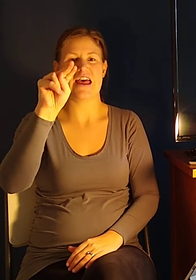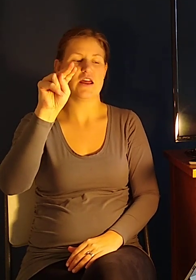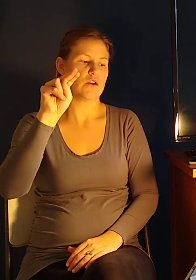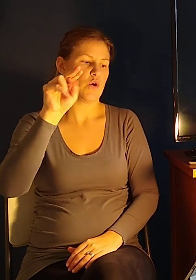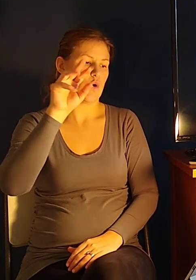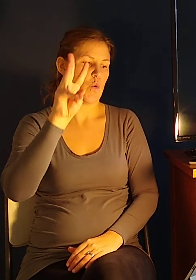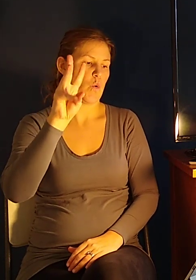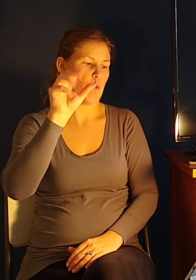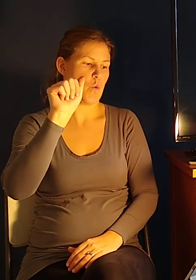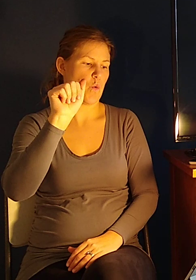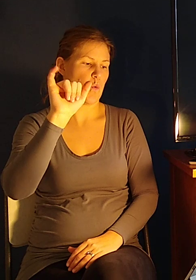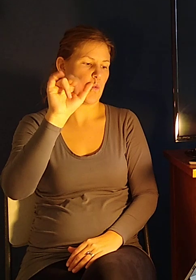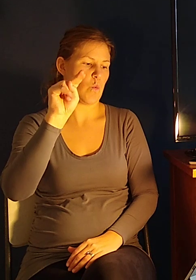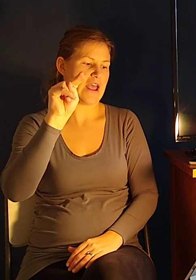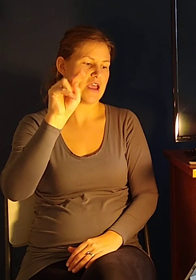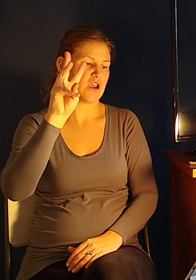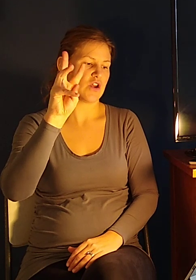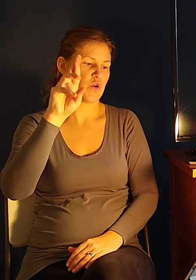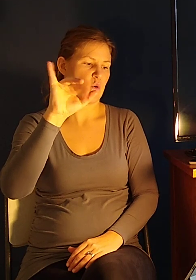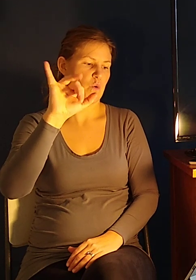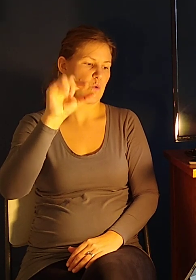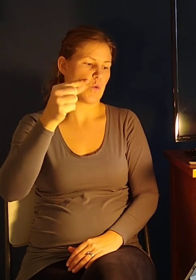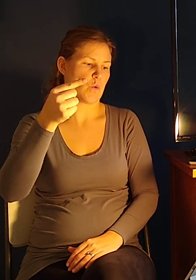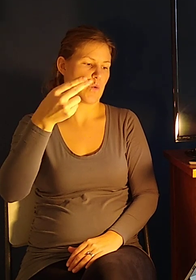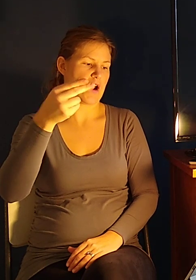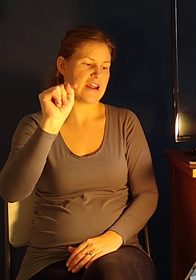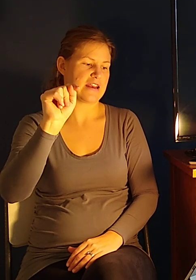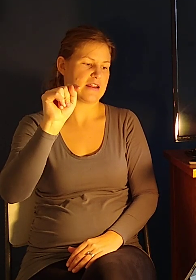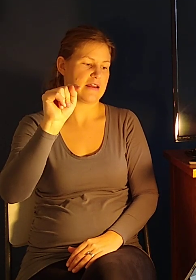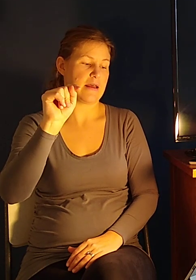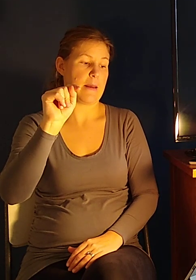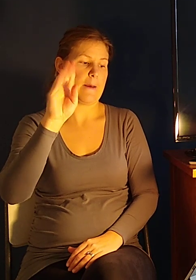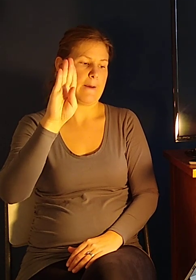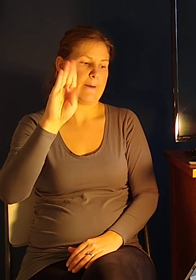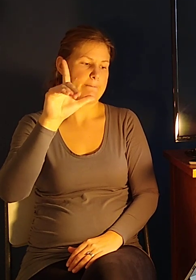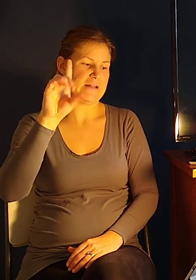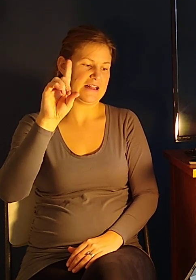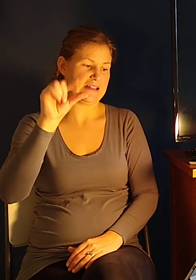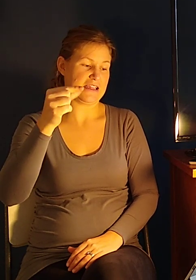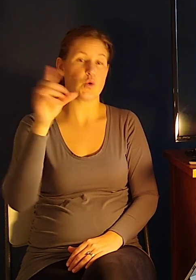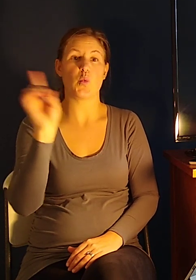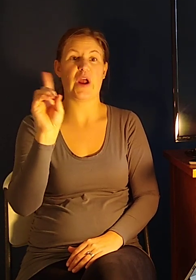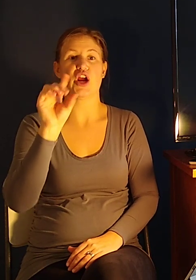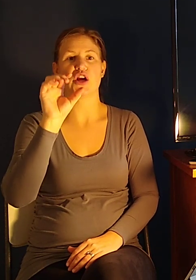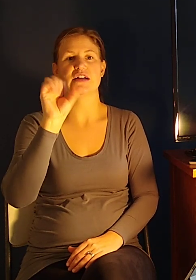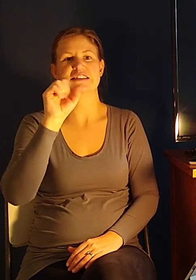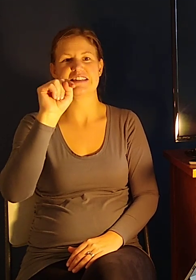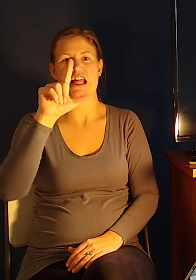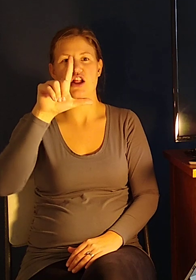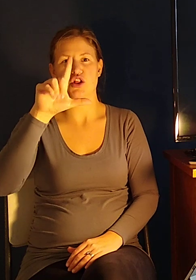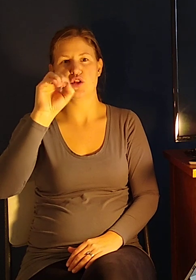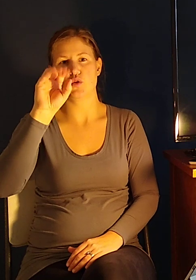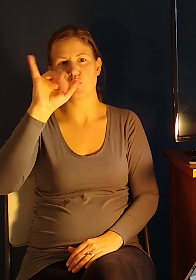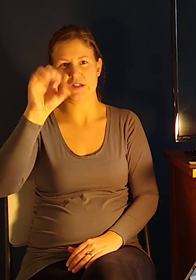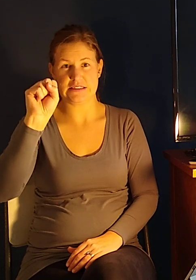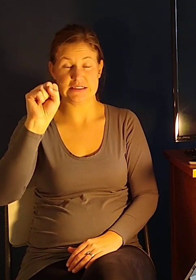Wainwright Building in St. Louis, Missouri. It was made possible by the invention of the elevator. don't forget that,